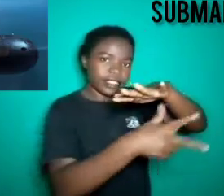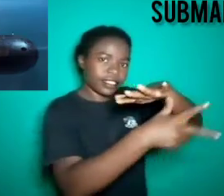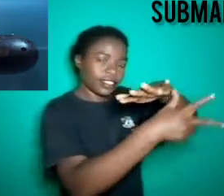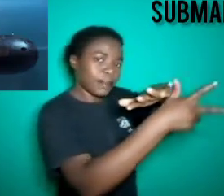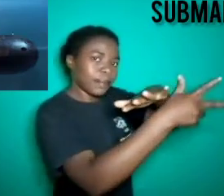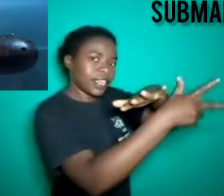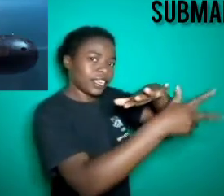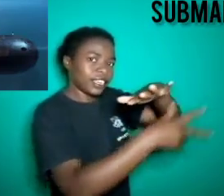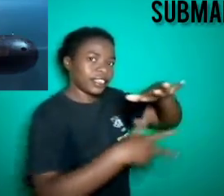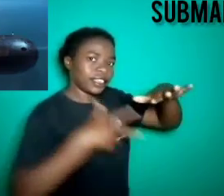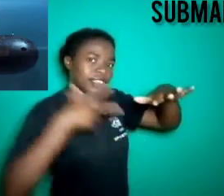submarine.